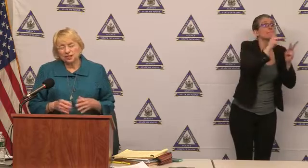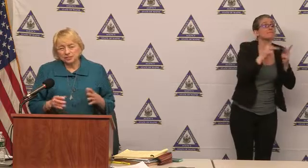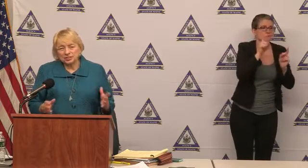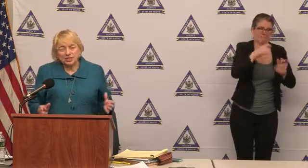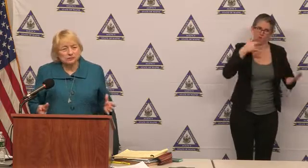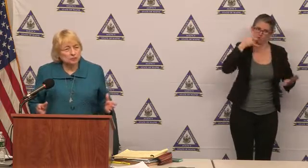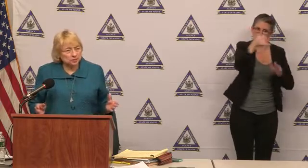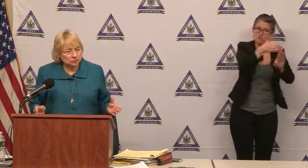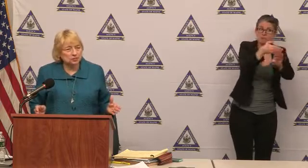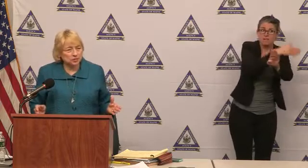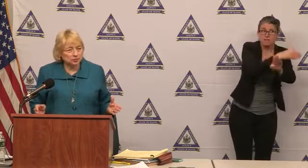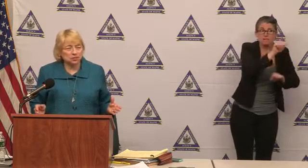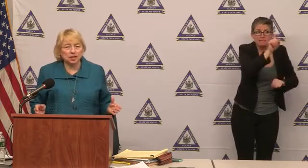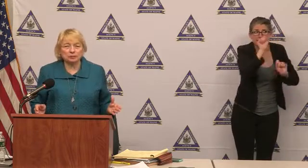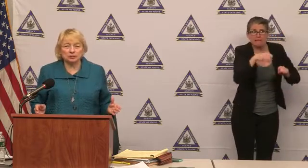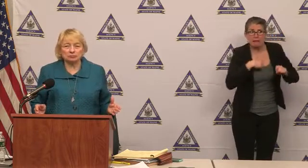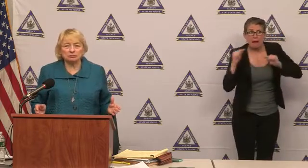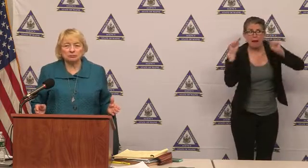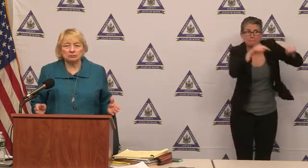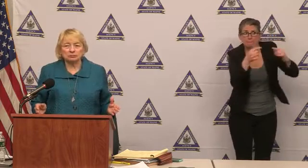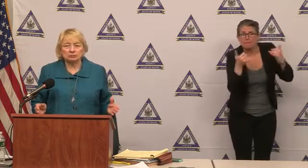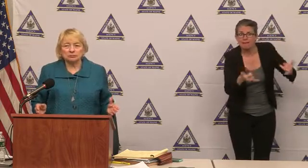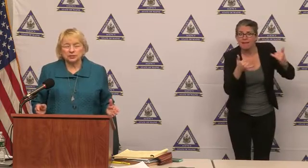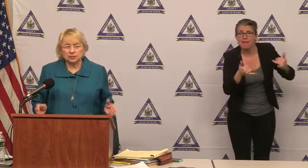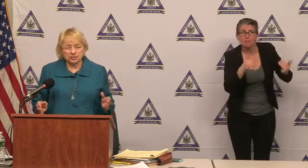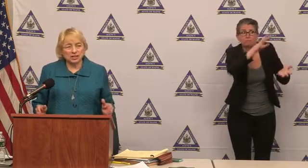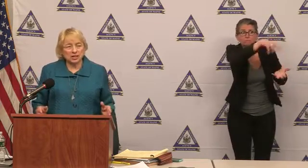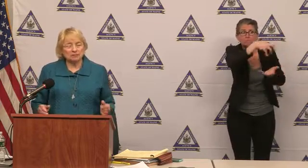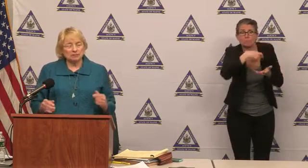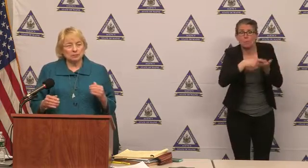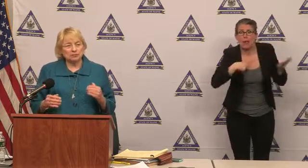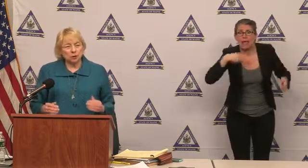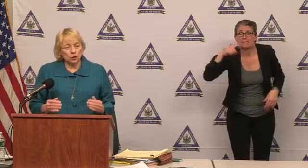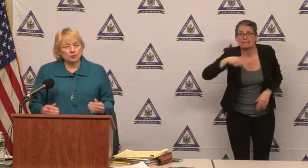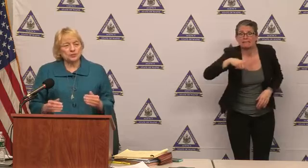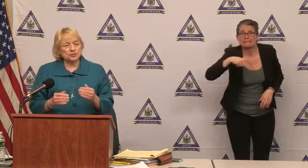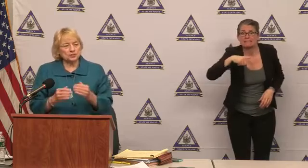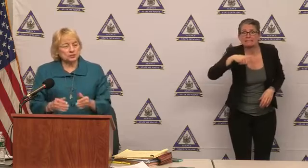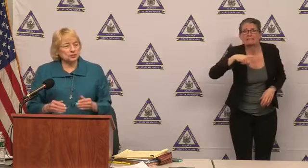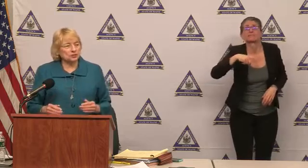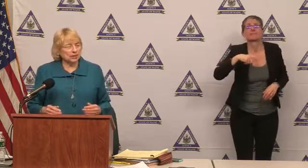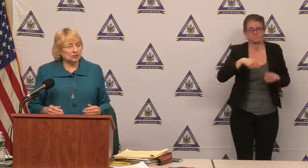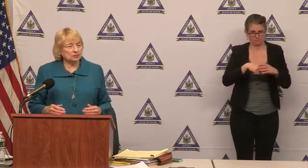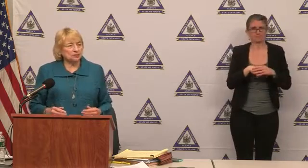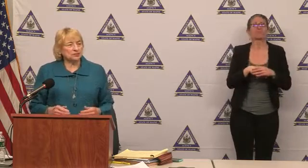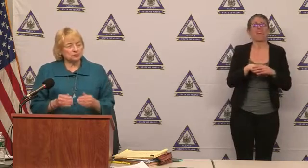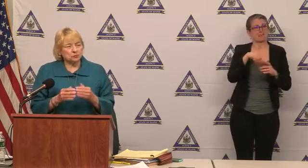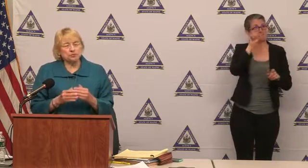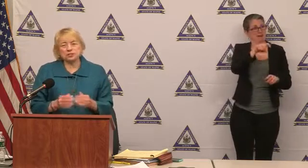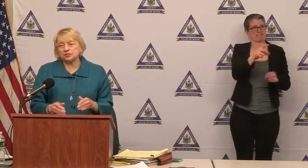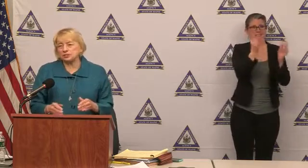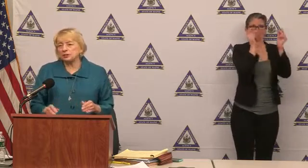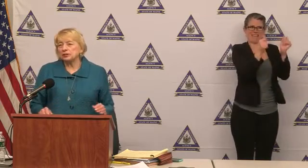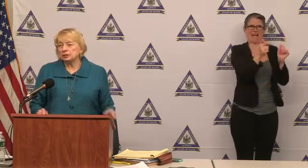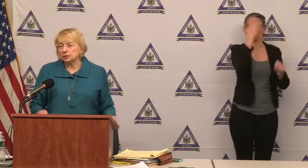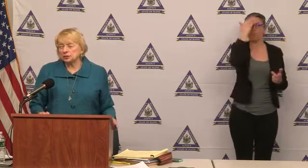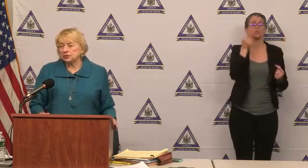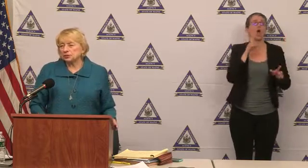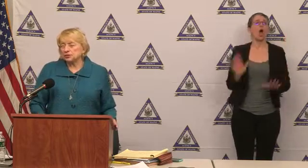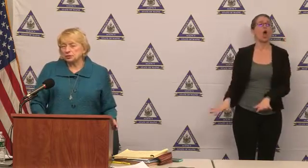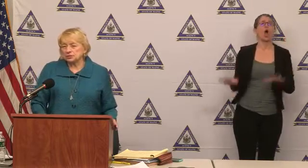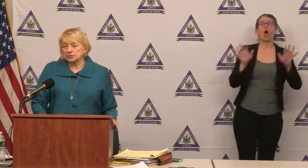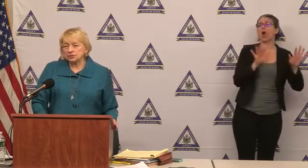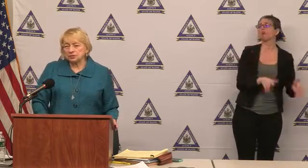It's not the time for discretionary shopping. It's the time for only essential activities, for essential